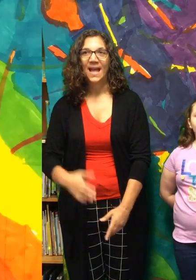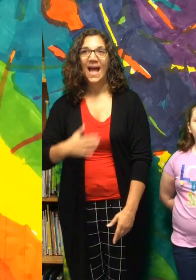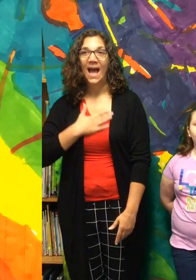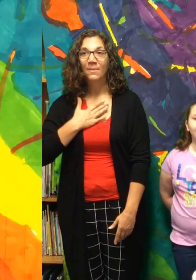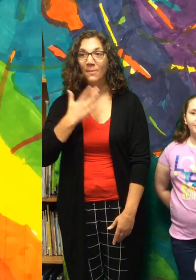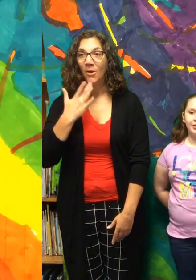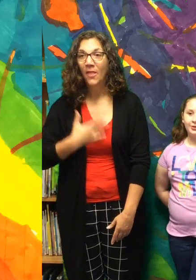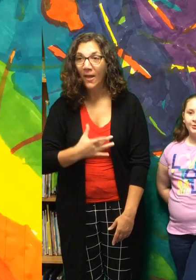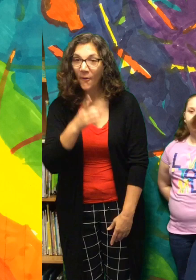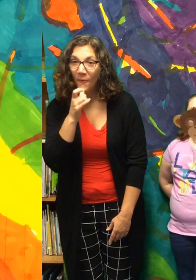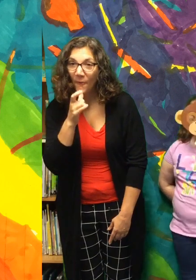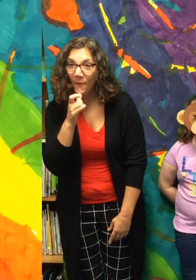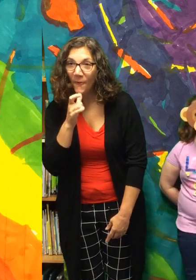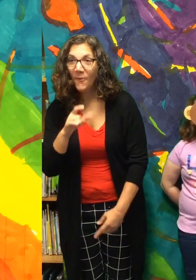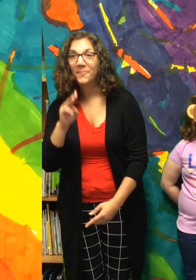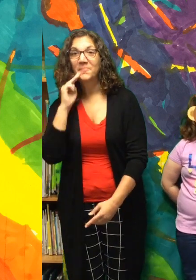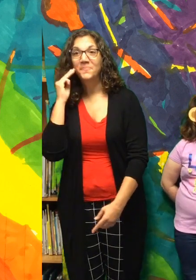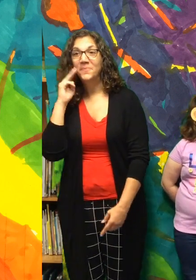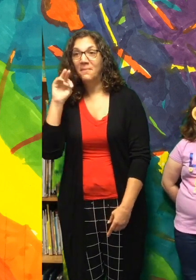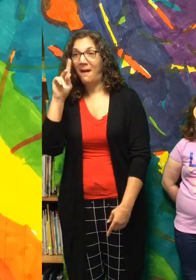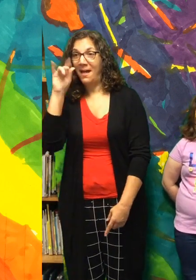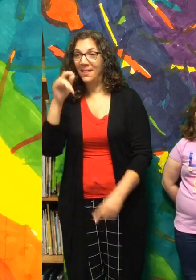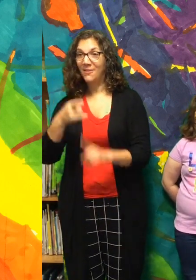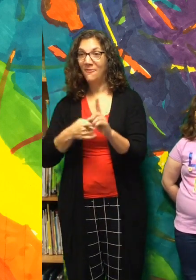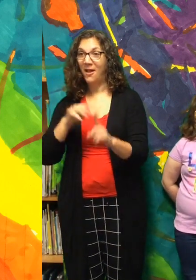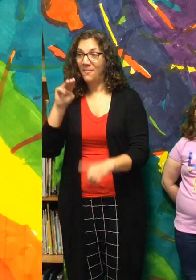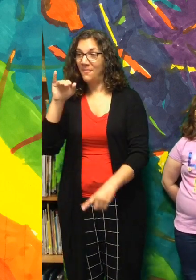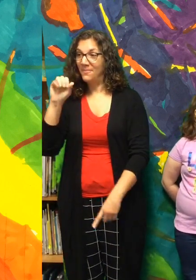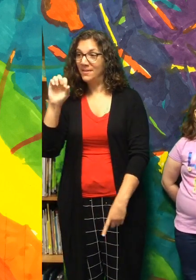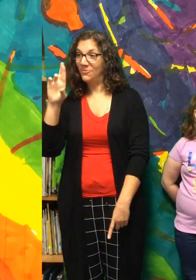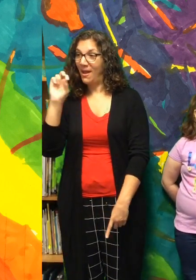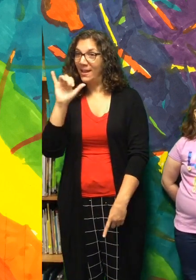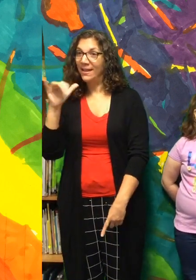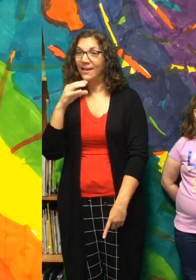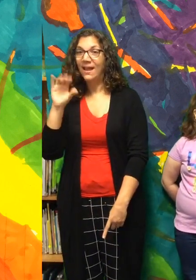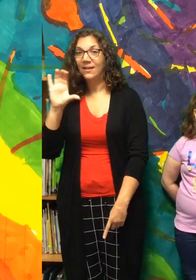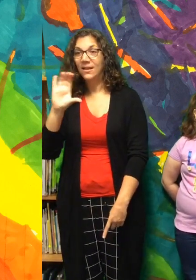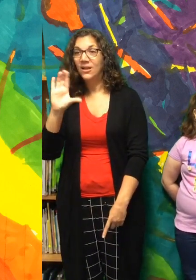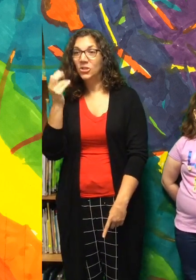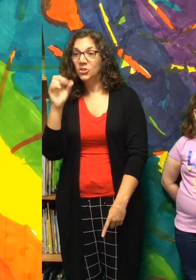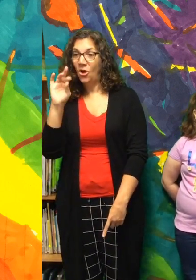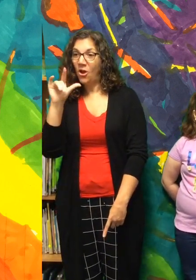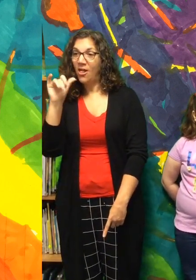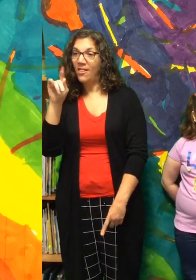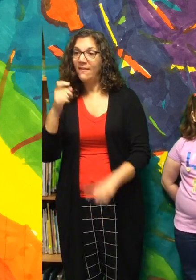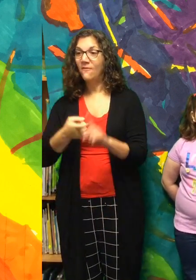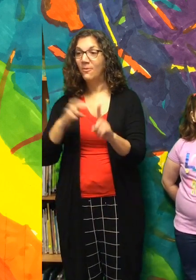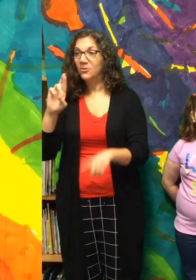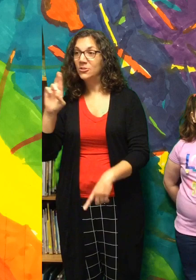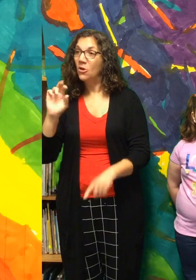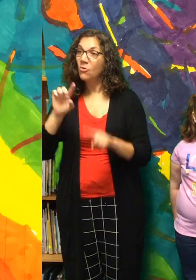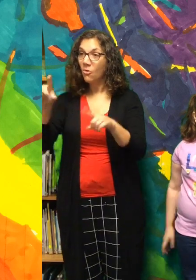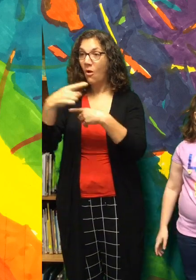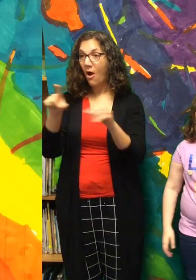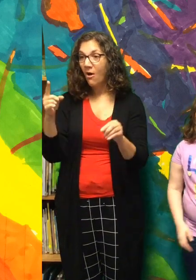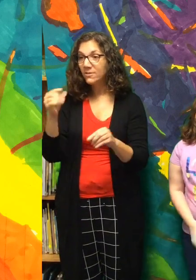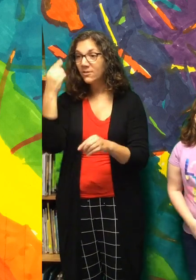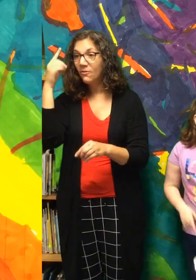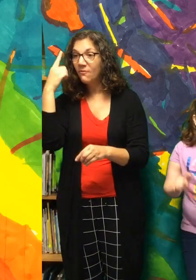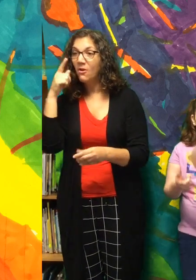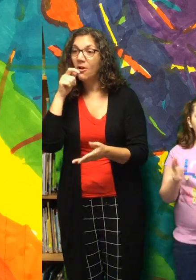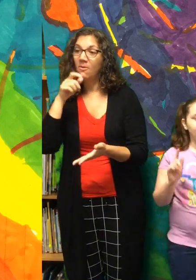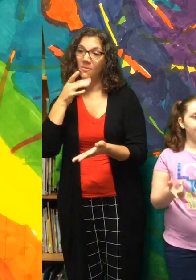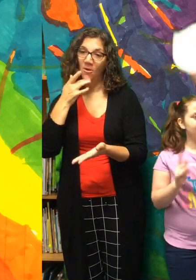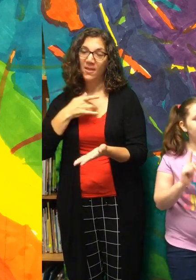Birthday wishes go out to Miley and Miss Ryan's class and Charlotte and Miss Richardson's class. You may go to the office to pick up your birthday